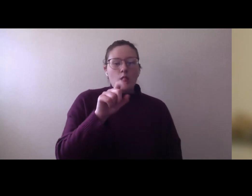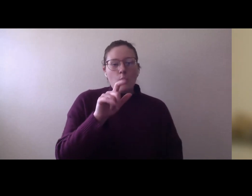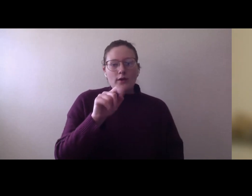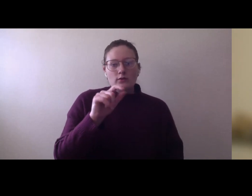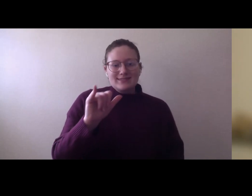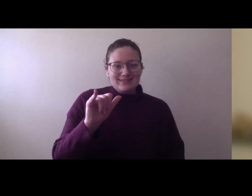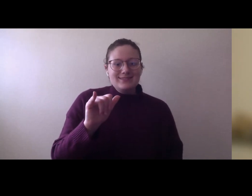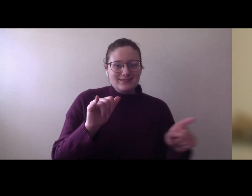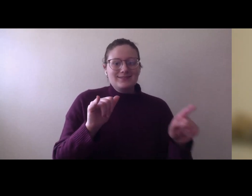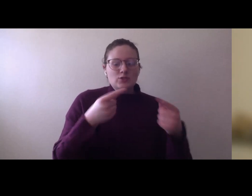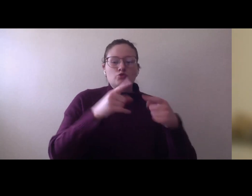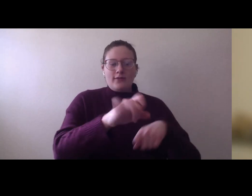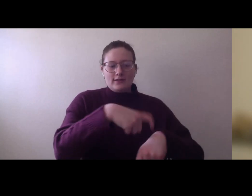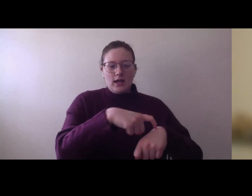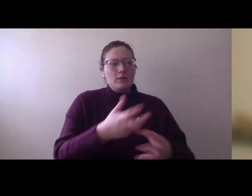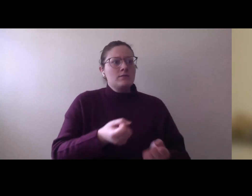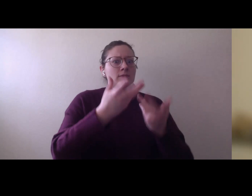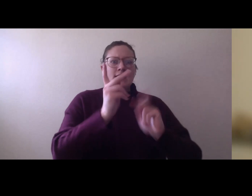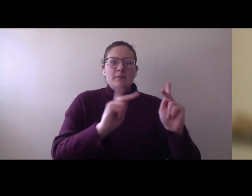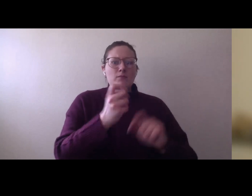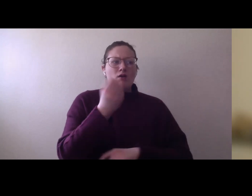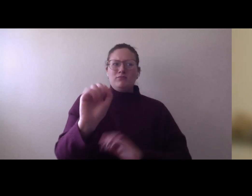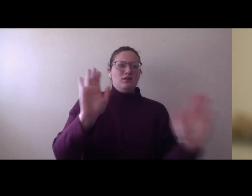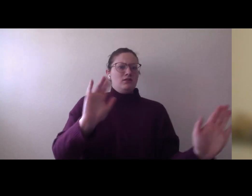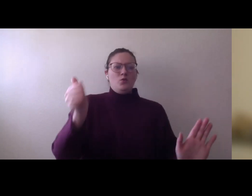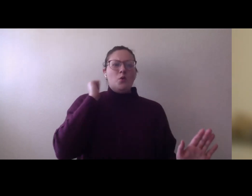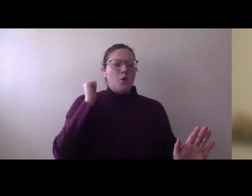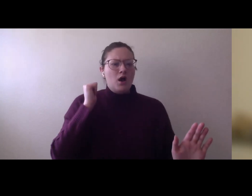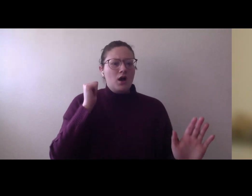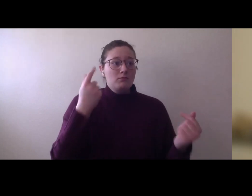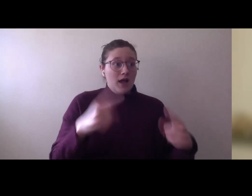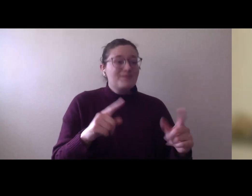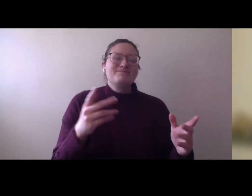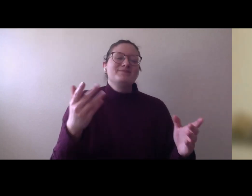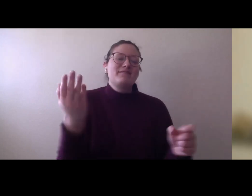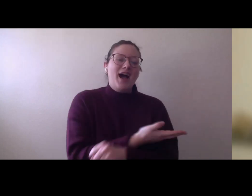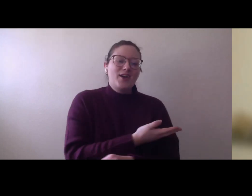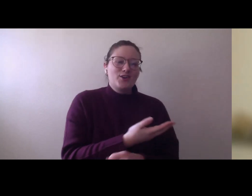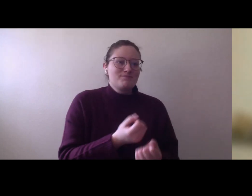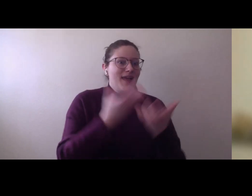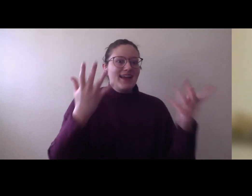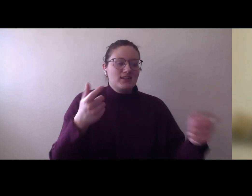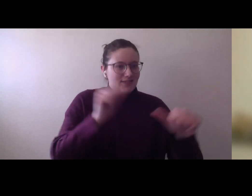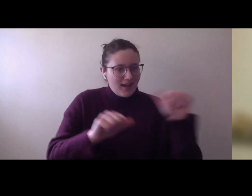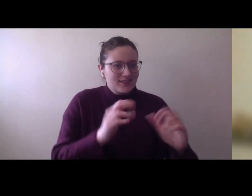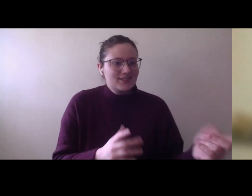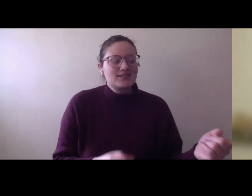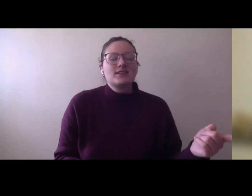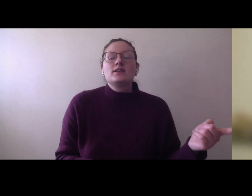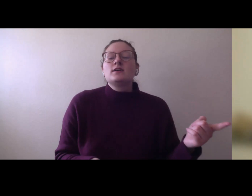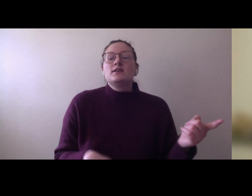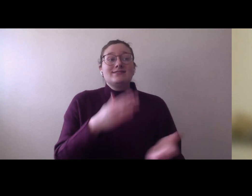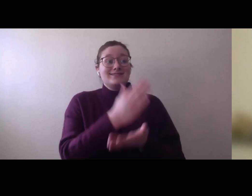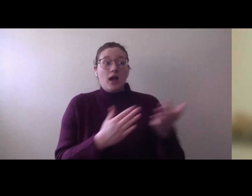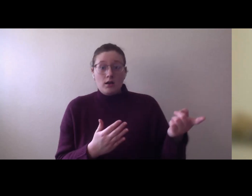period. Many people objected to, so they were fired, some of them, scientists. But some of them were